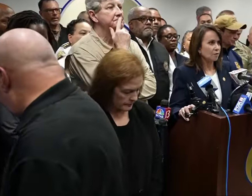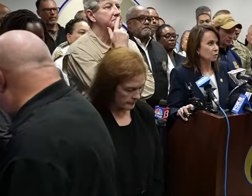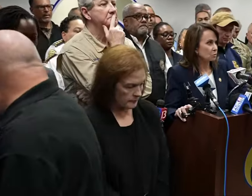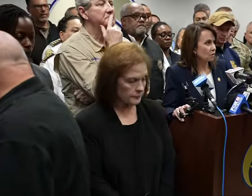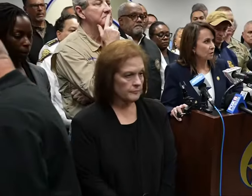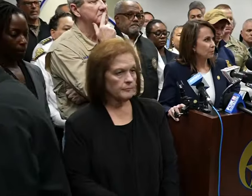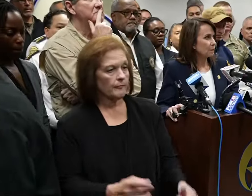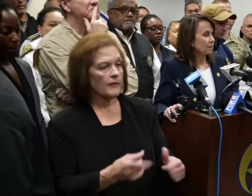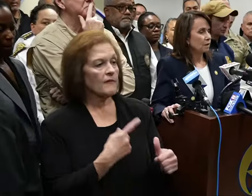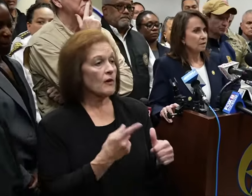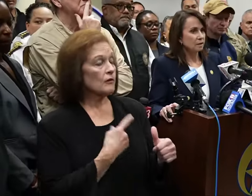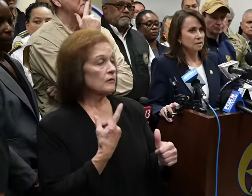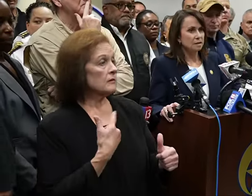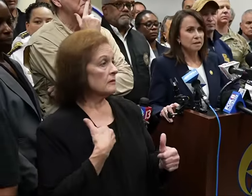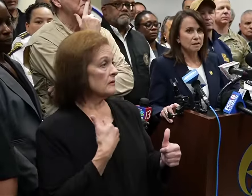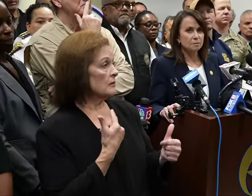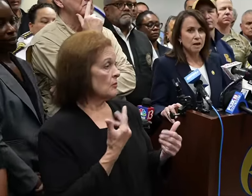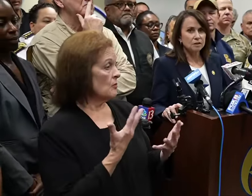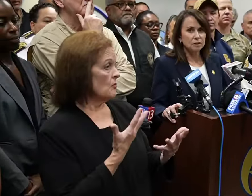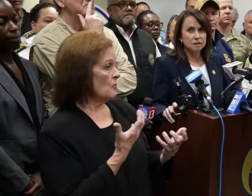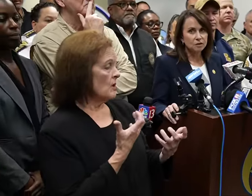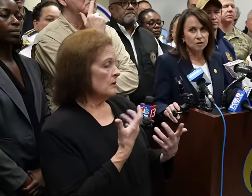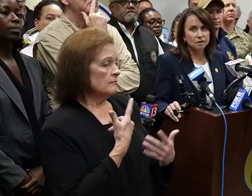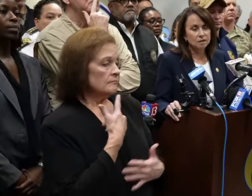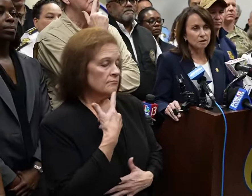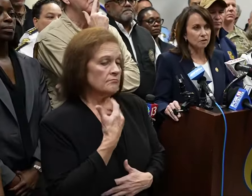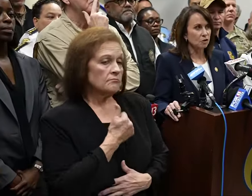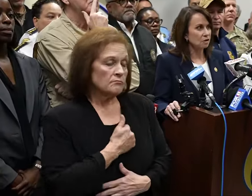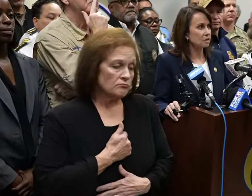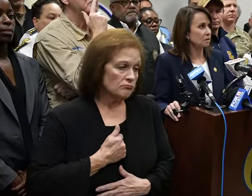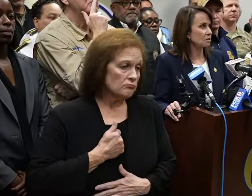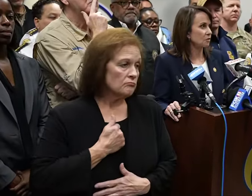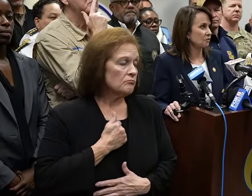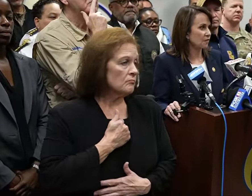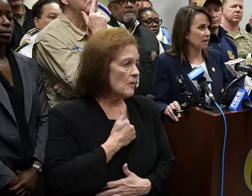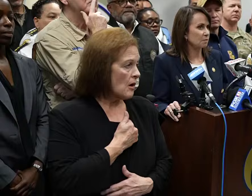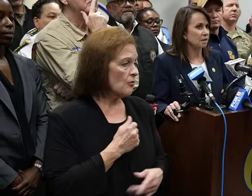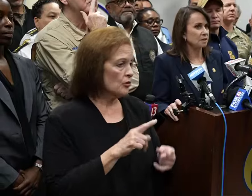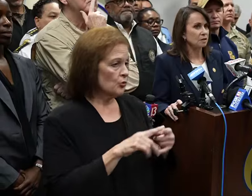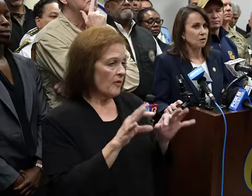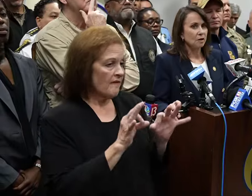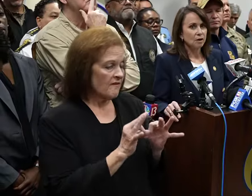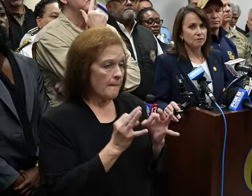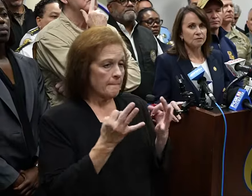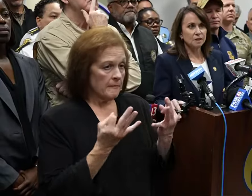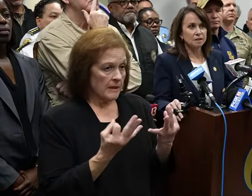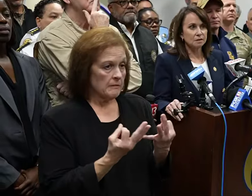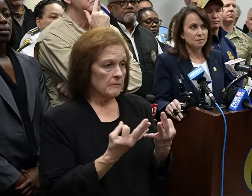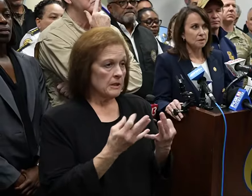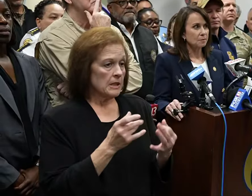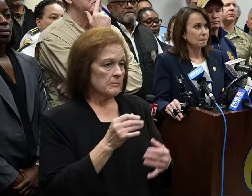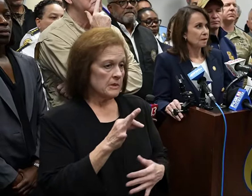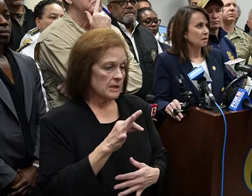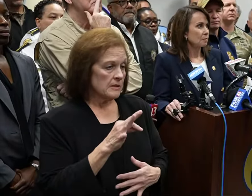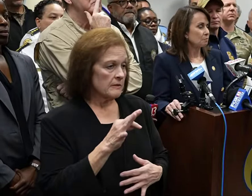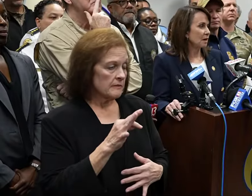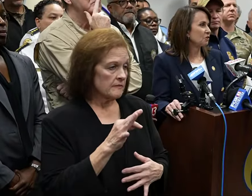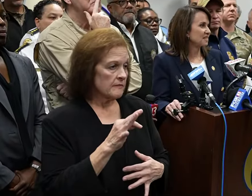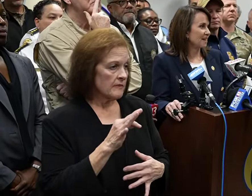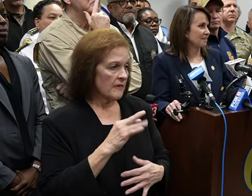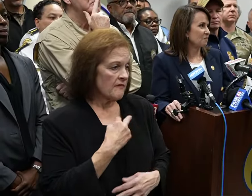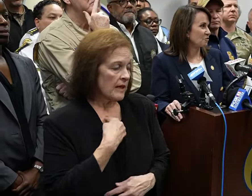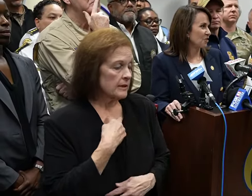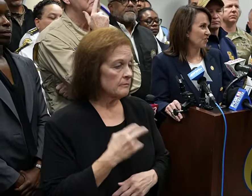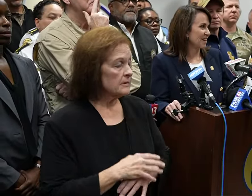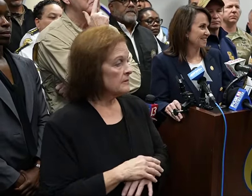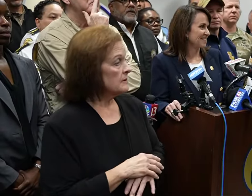I first want to extend my sincerest condolences to the families of the victims. Parents